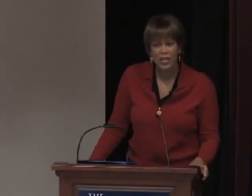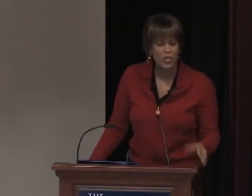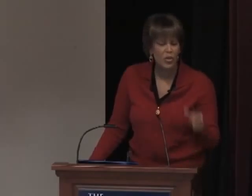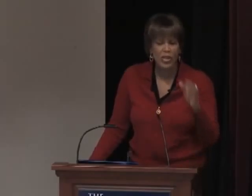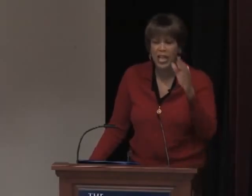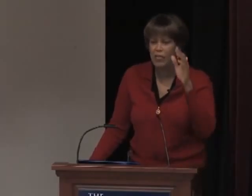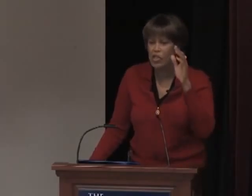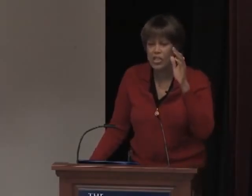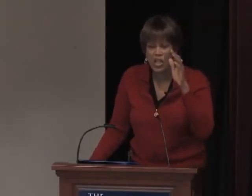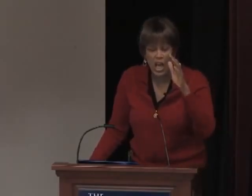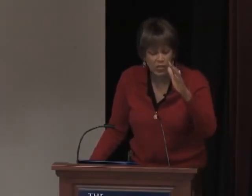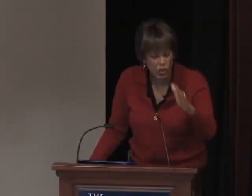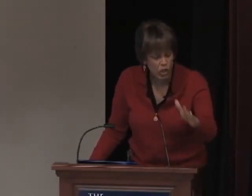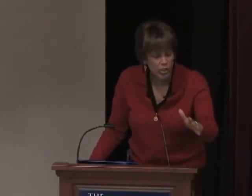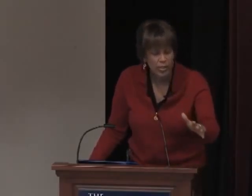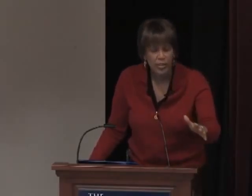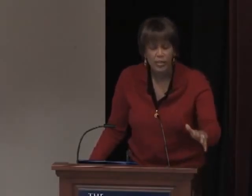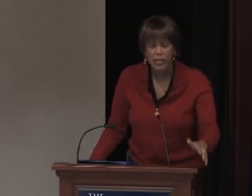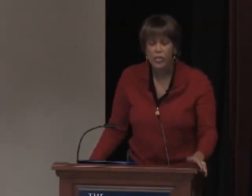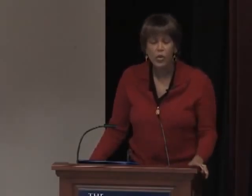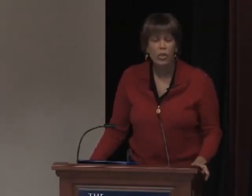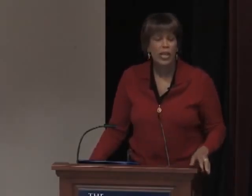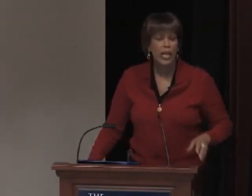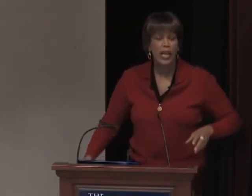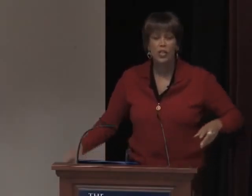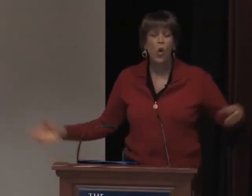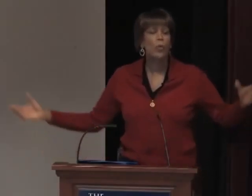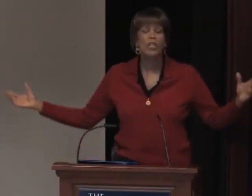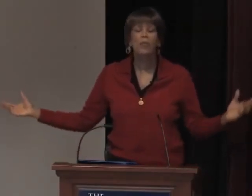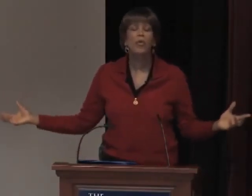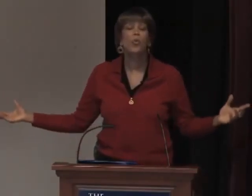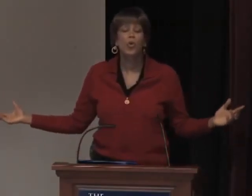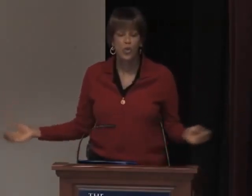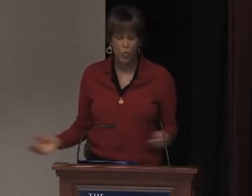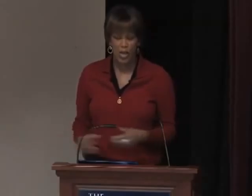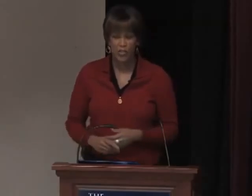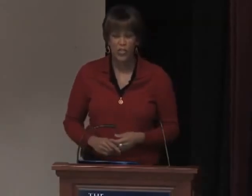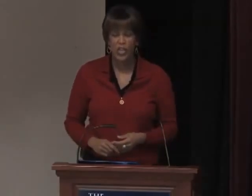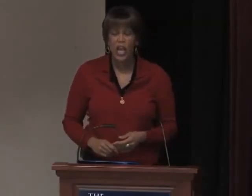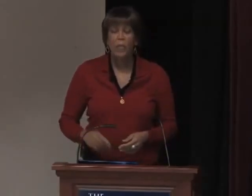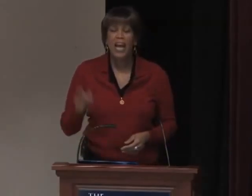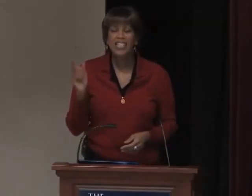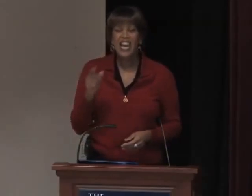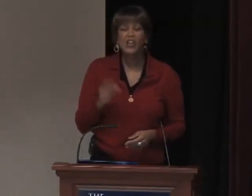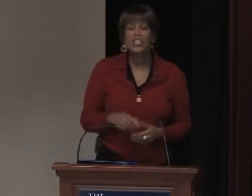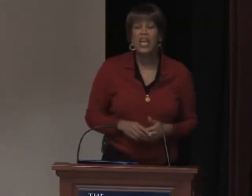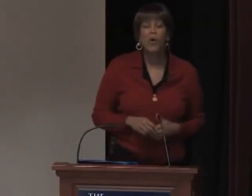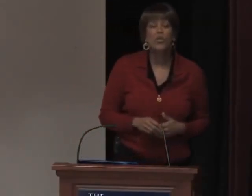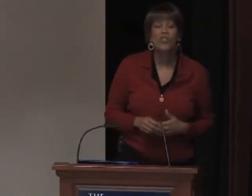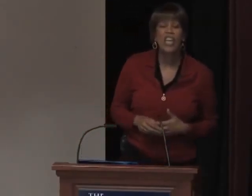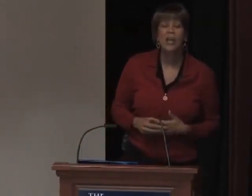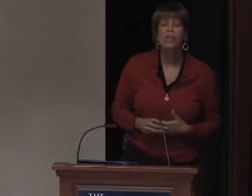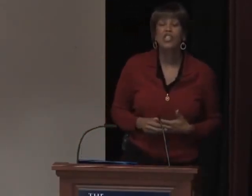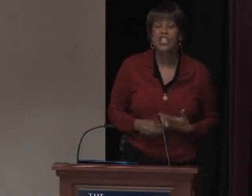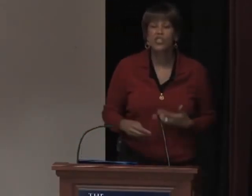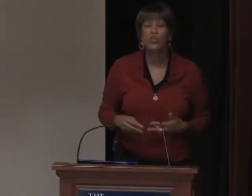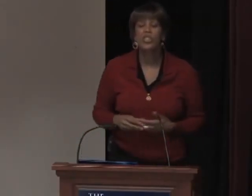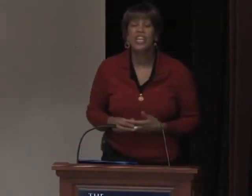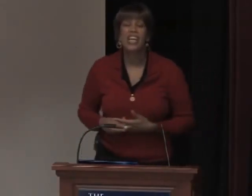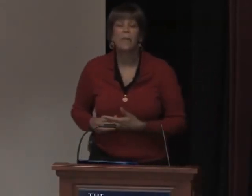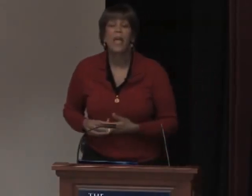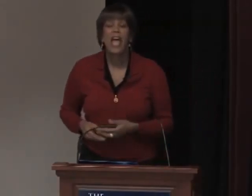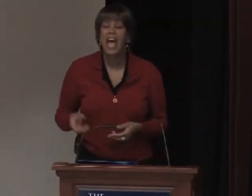ways. Now, certainly television does a lot of good. Certainly it has opened up the world to us. But I dare say most of the images that